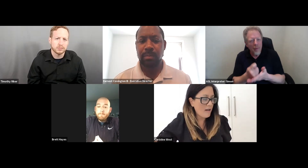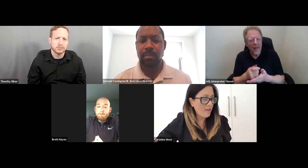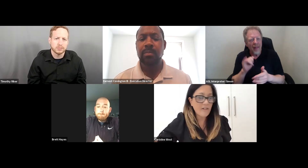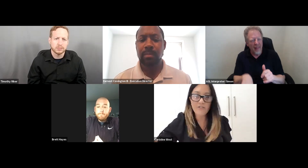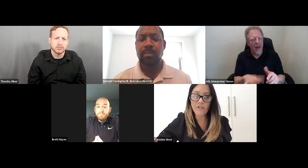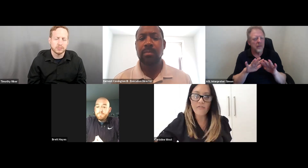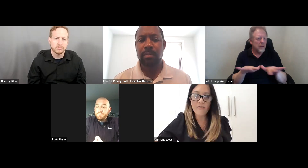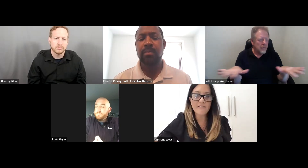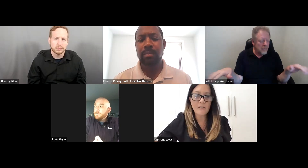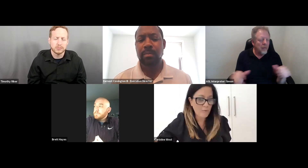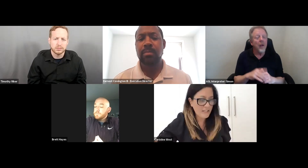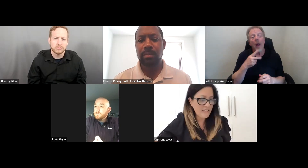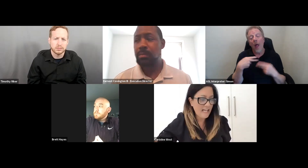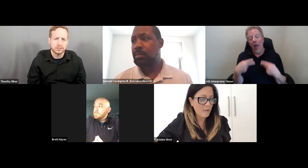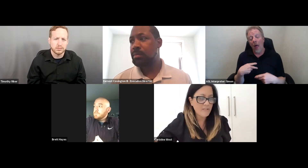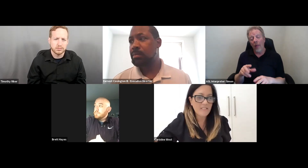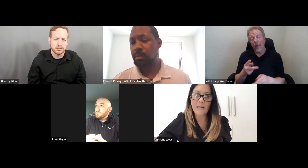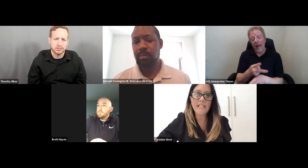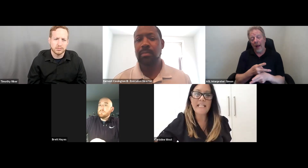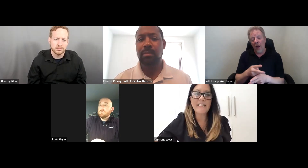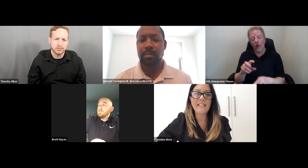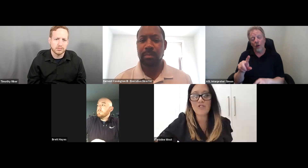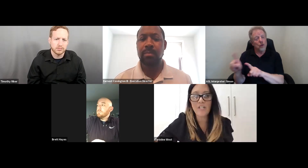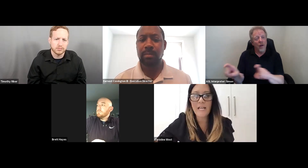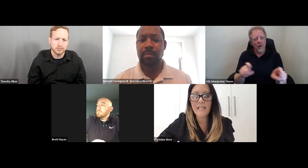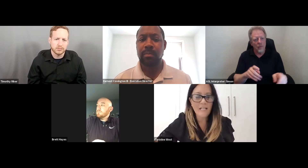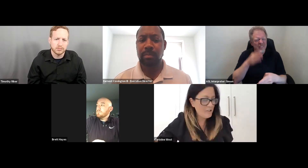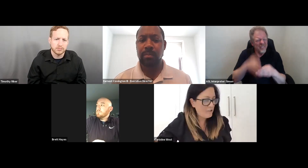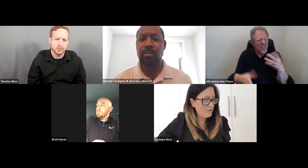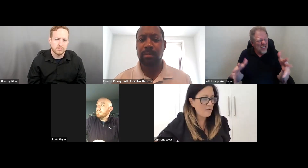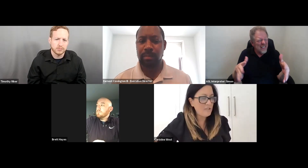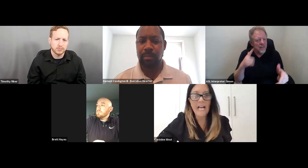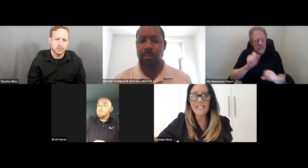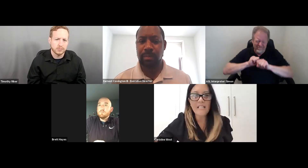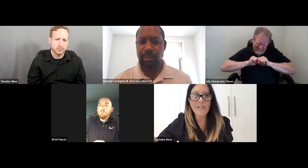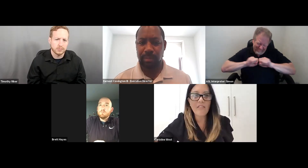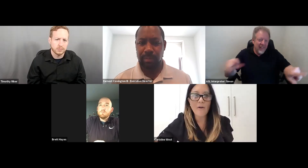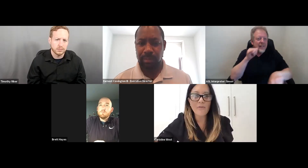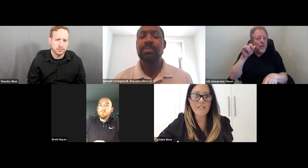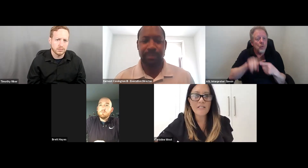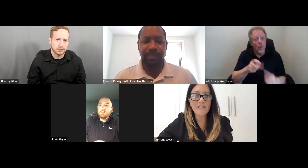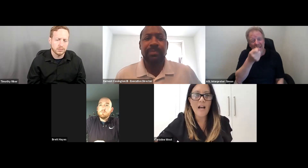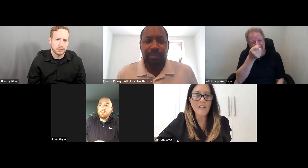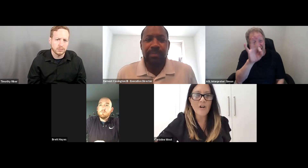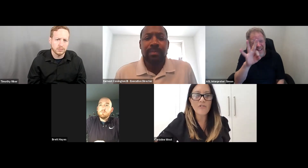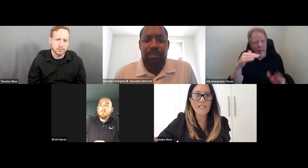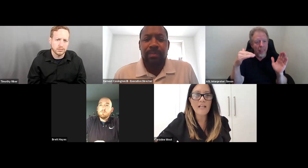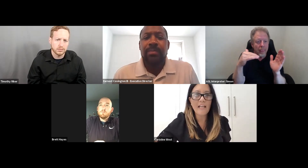So our healthcare survey is complete, and it was disseminated yesterday to